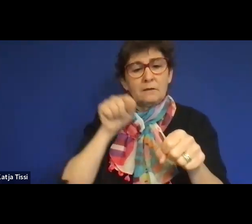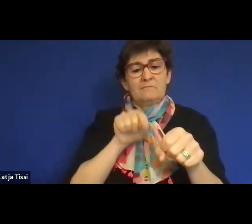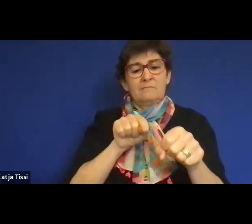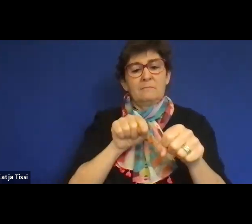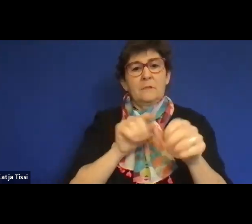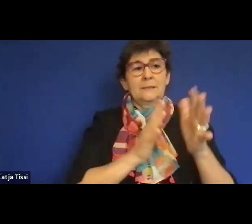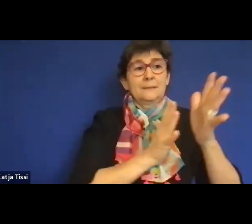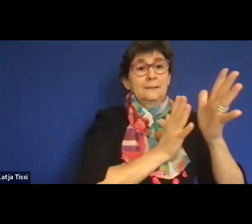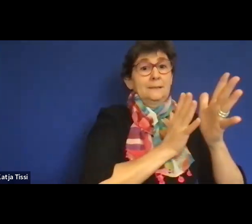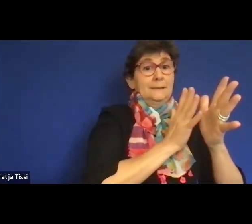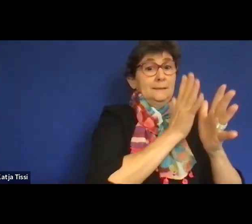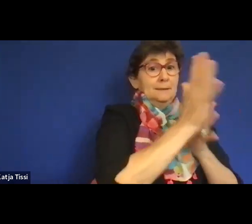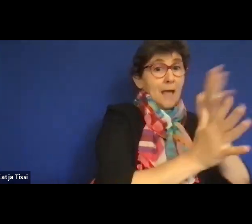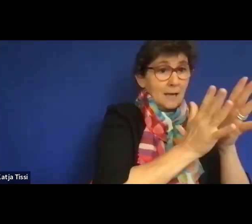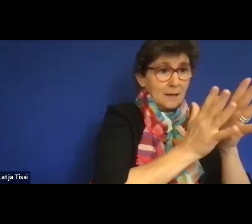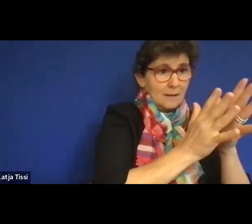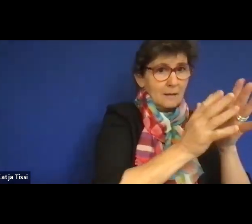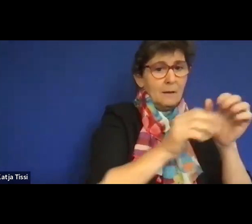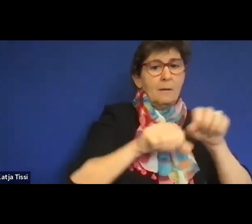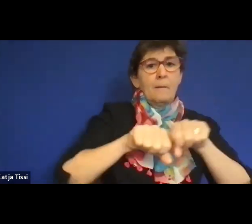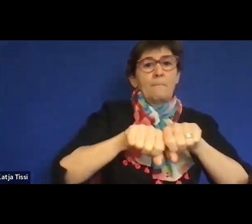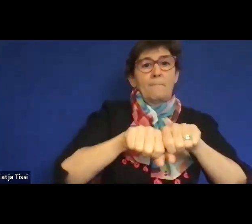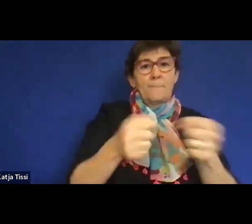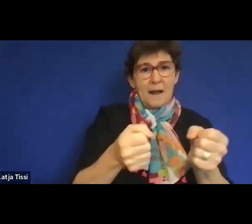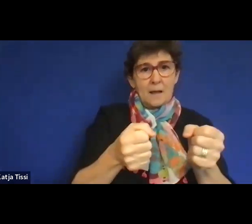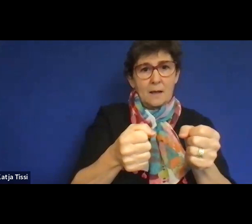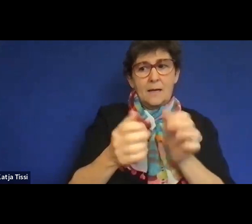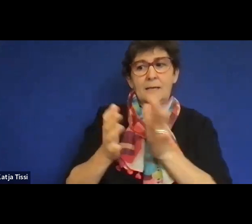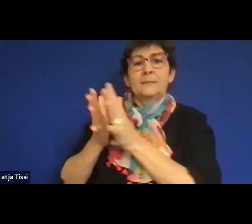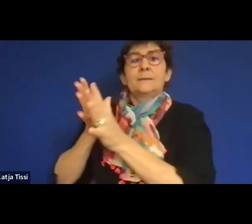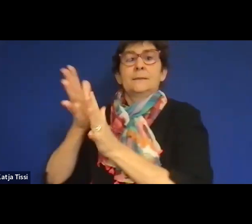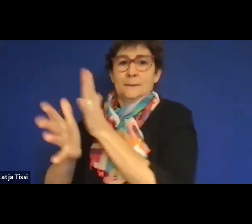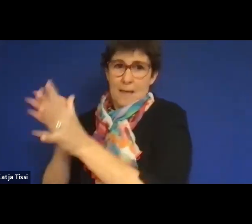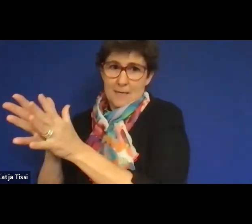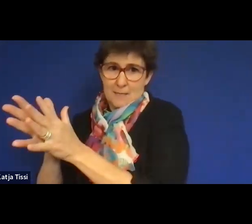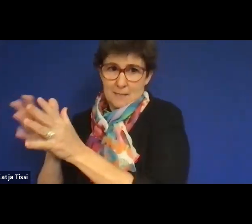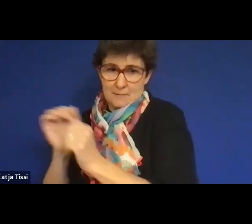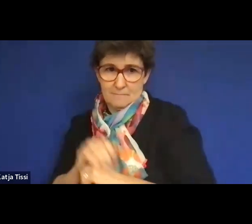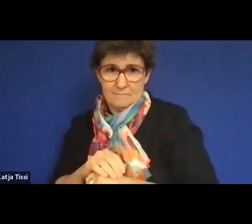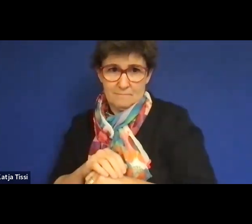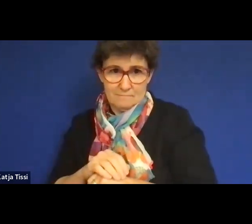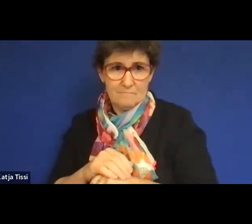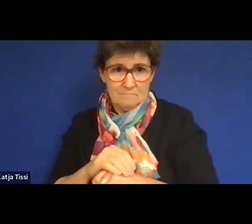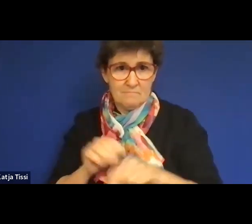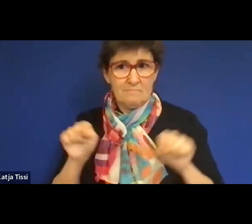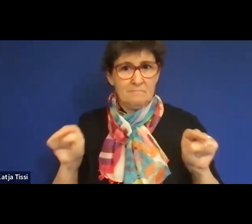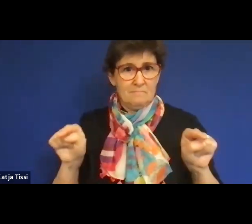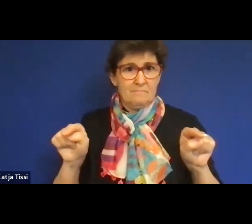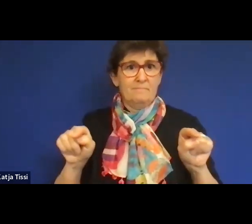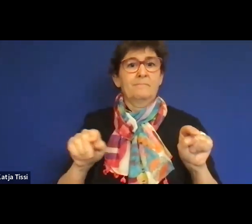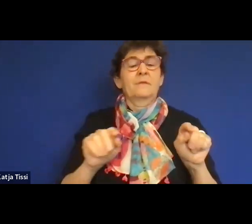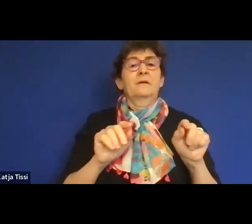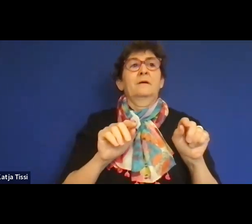Now, when these moments of disfluency happen, or these pauses, it